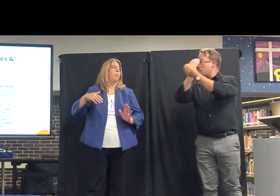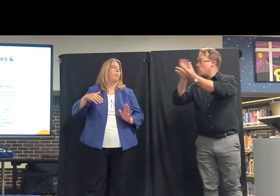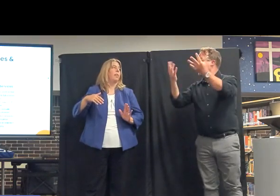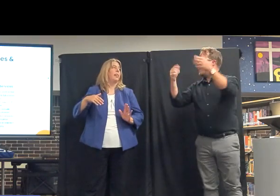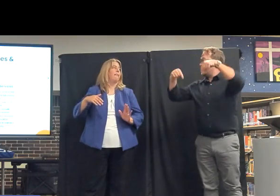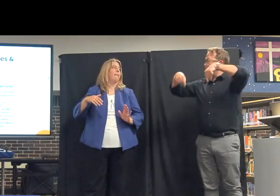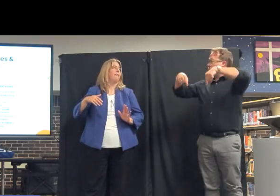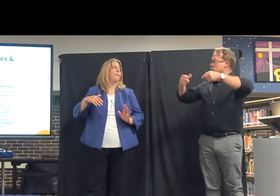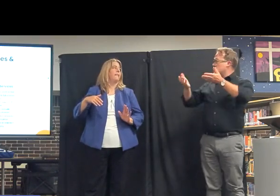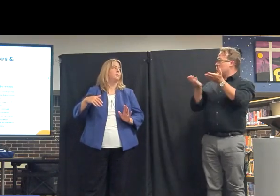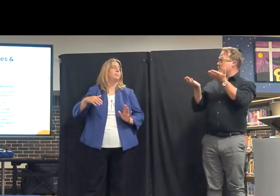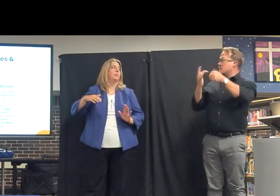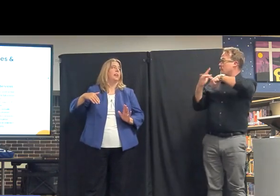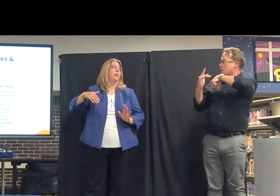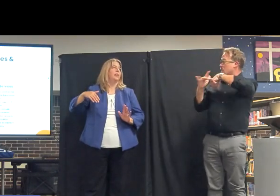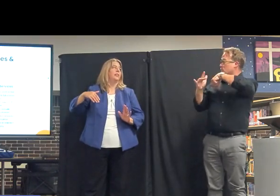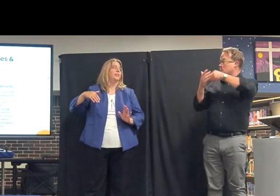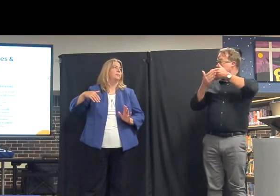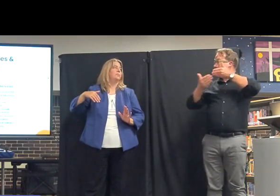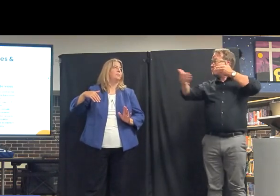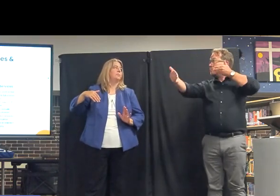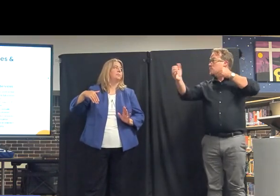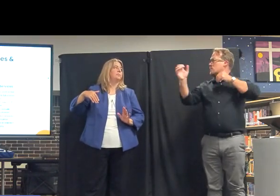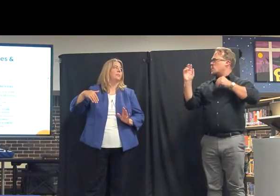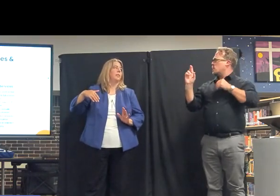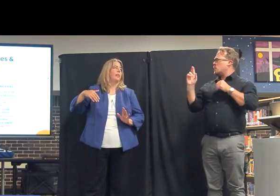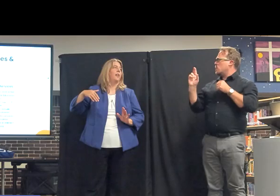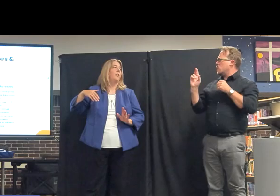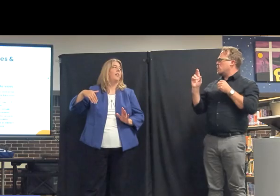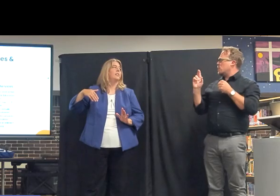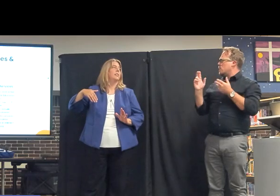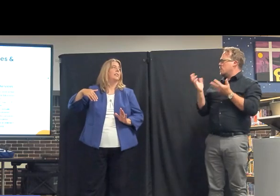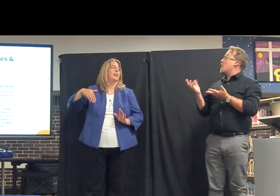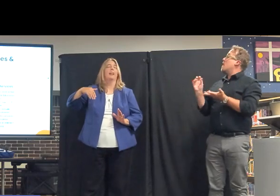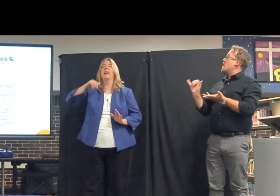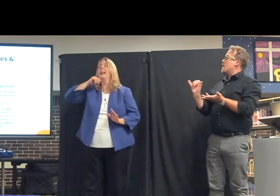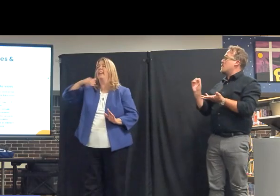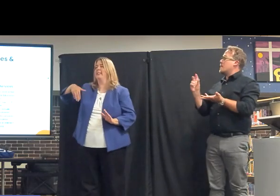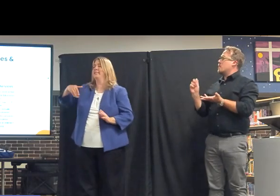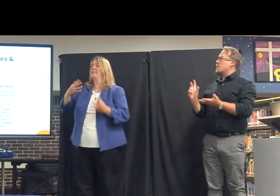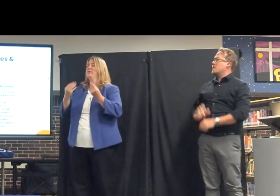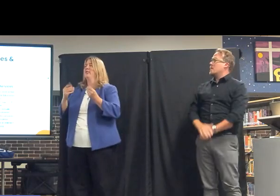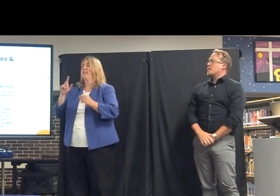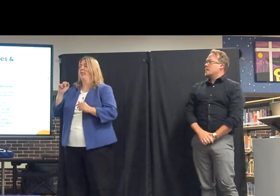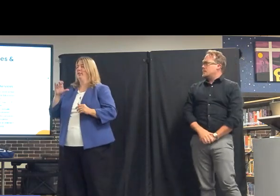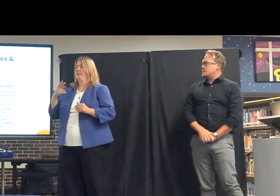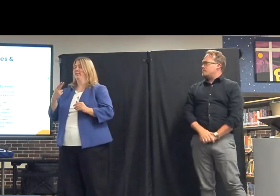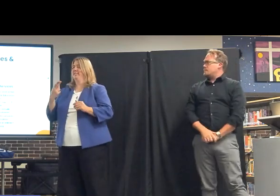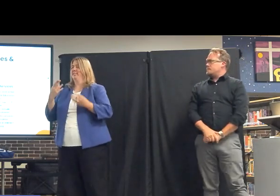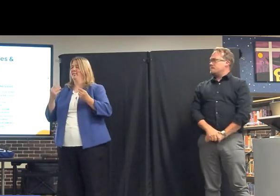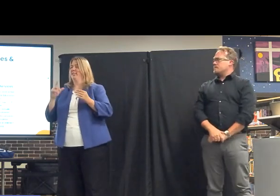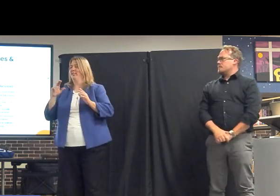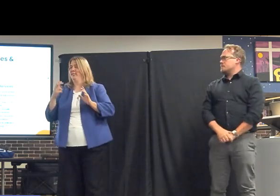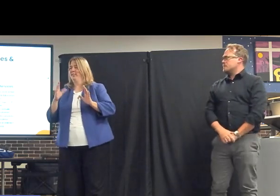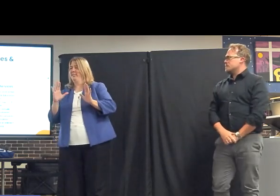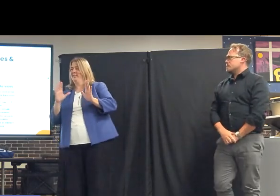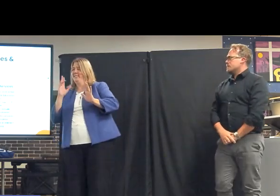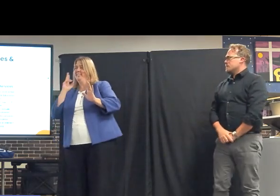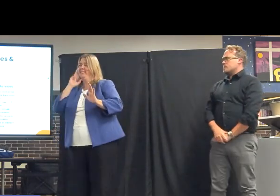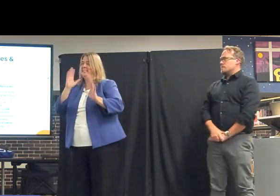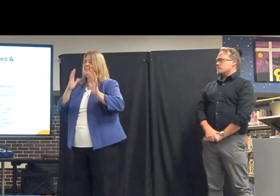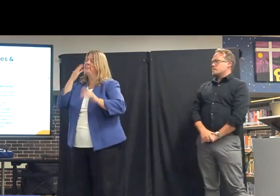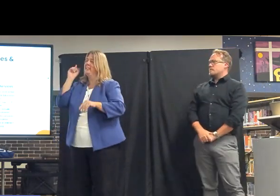this is a service going forward, or are we just, okay, I want to. Not as of yet. We're doing a